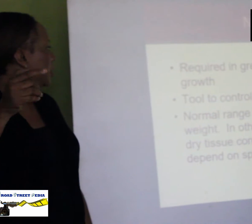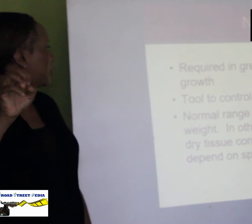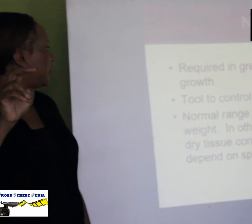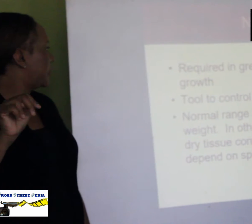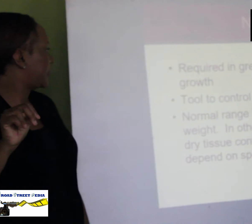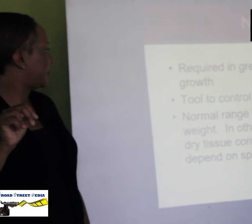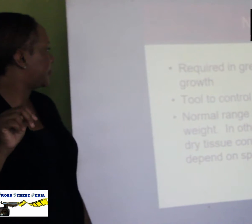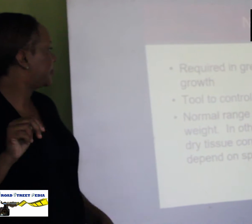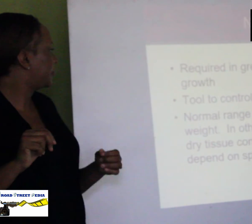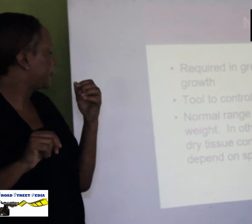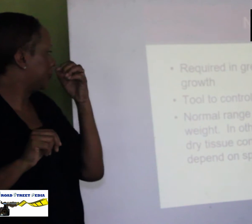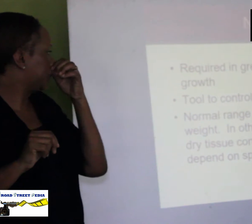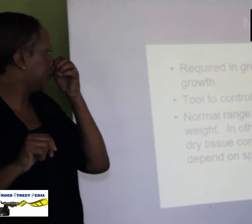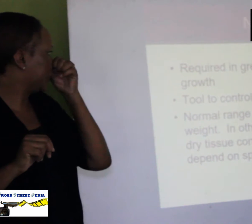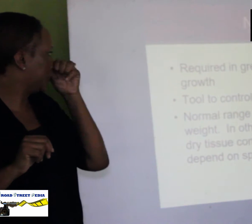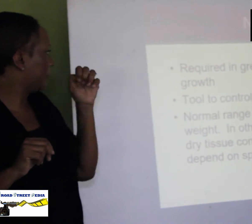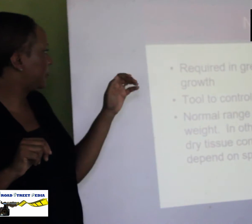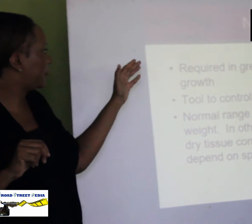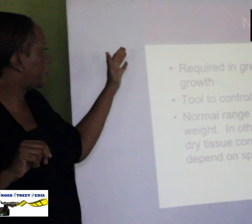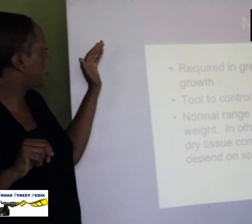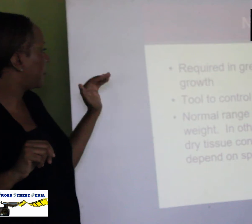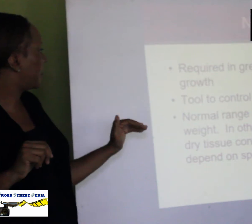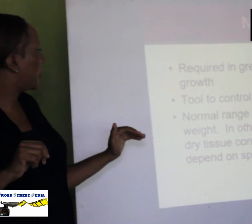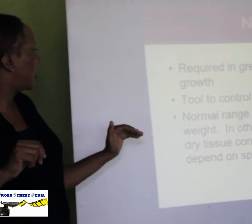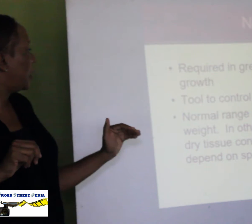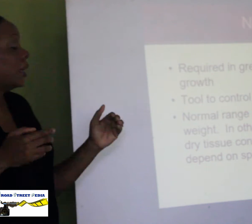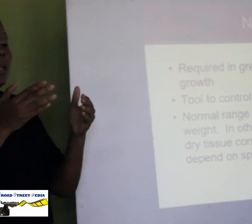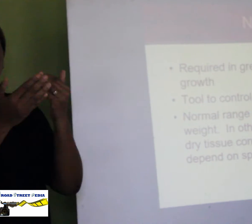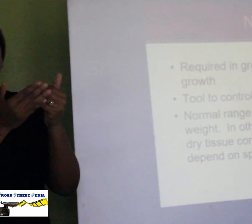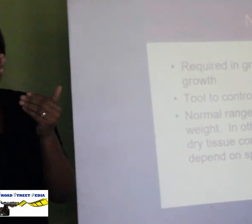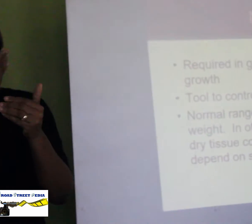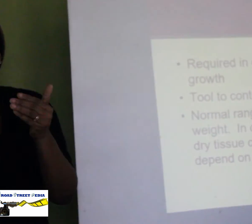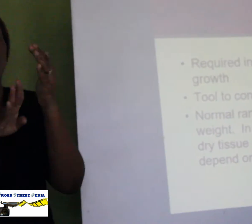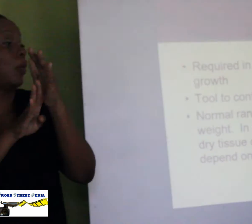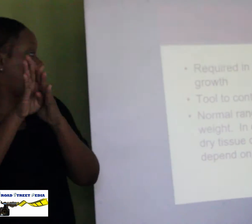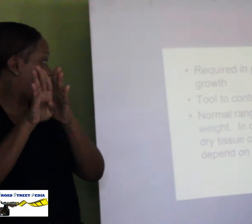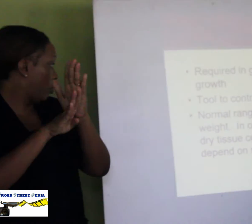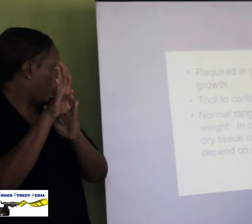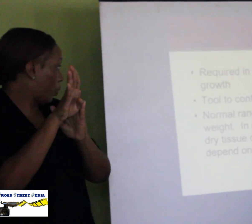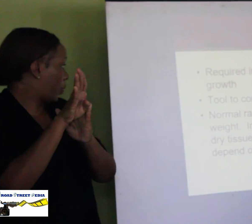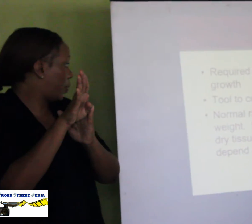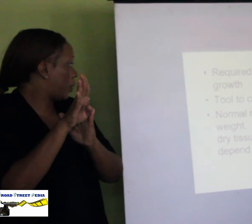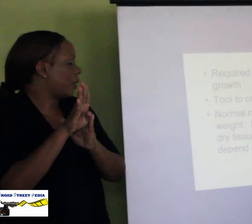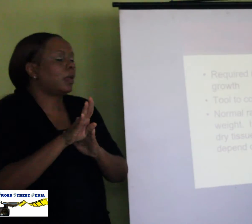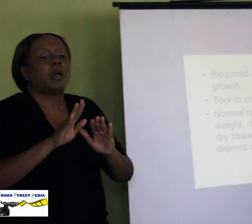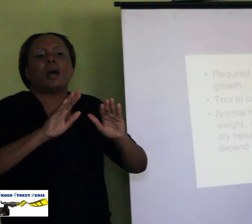to control the growth. The normal range is in